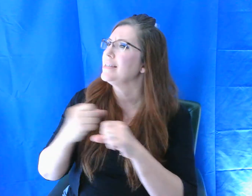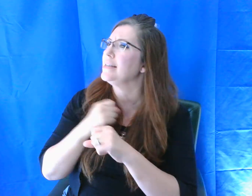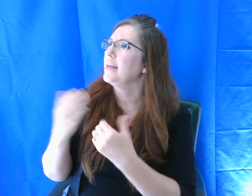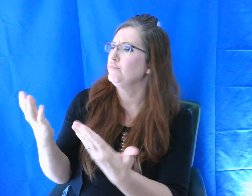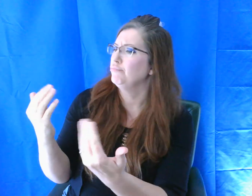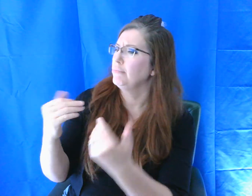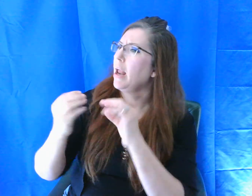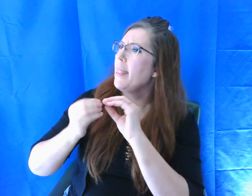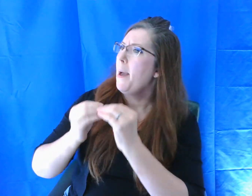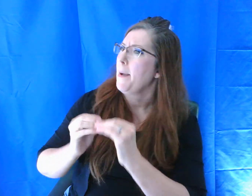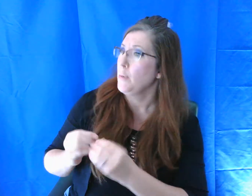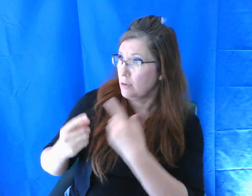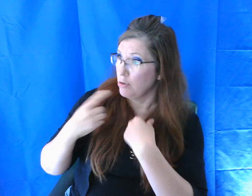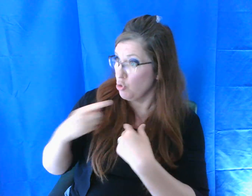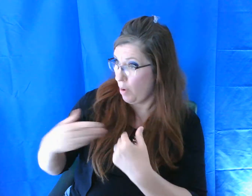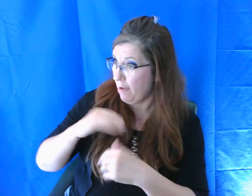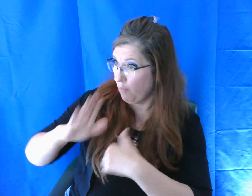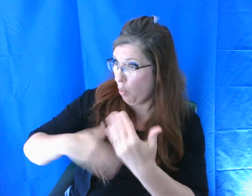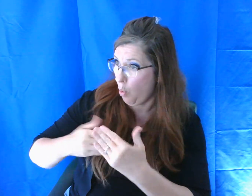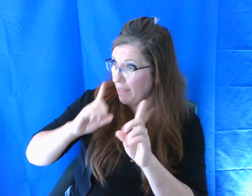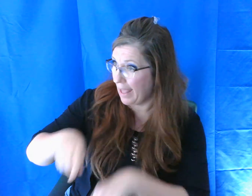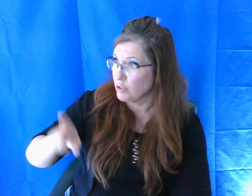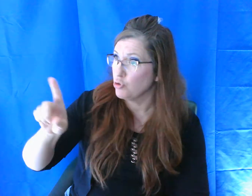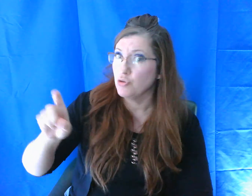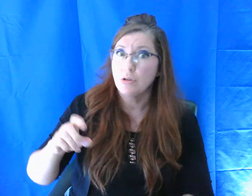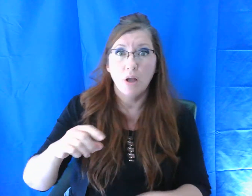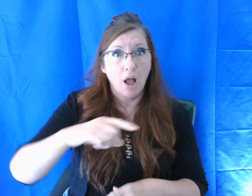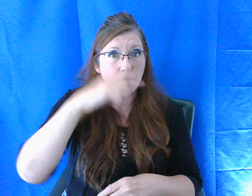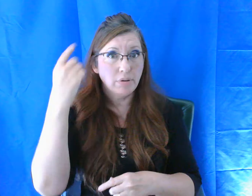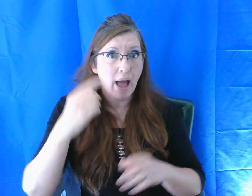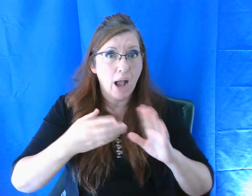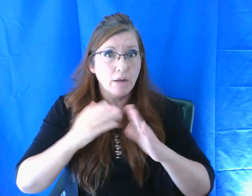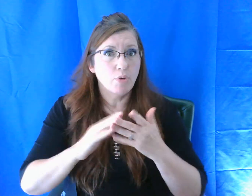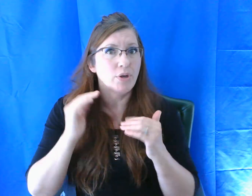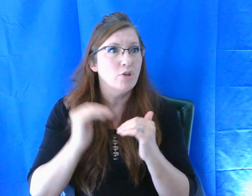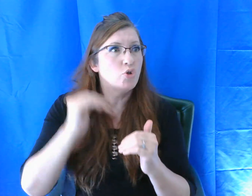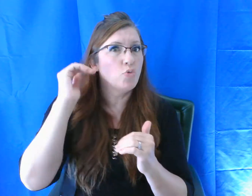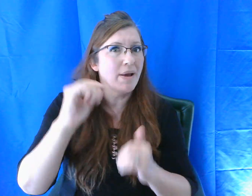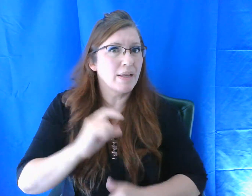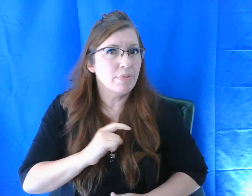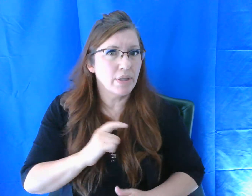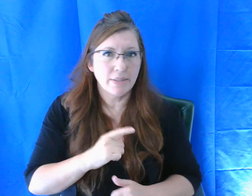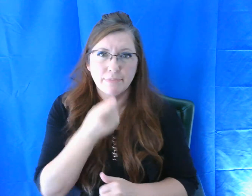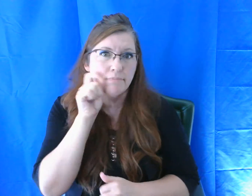Break it down to me. Got all the answers. Black communities are overpoliced. Why? Period. Why?